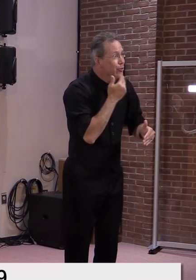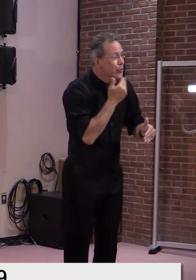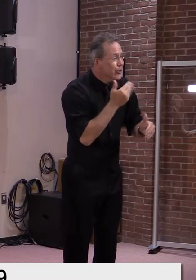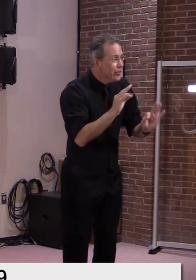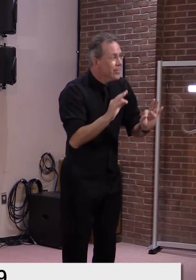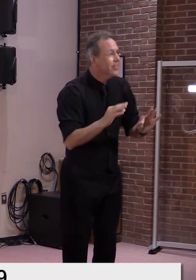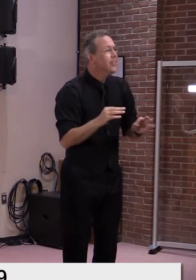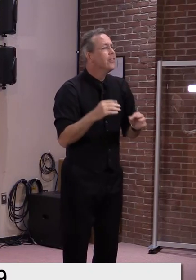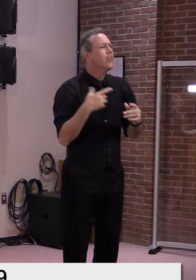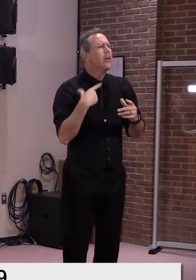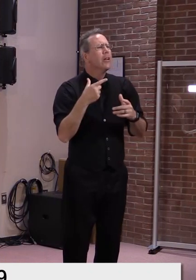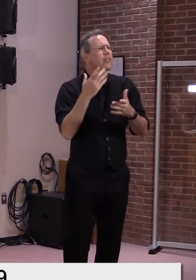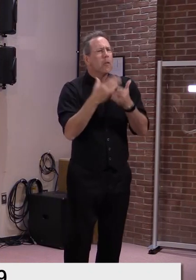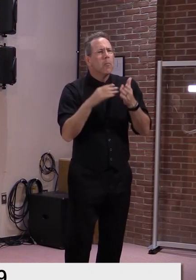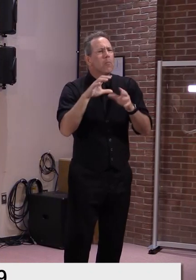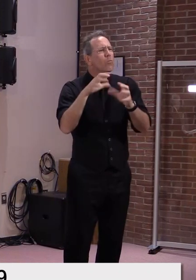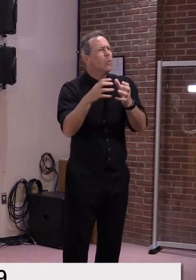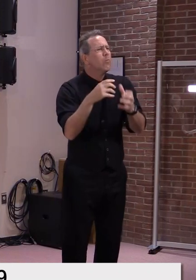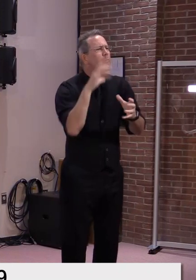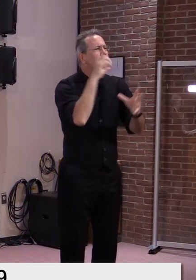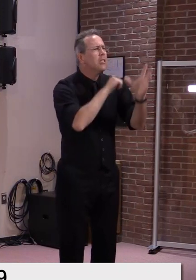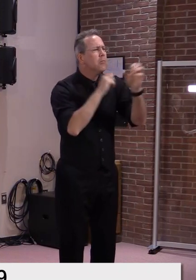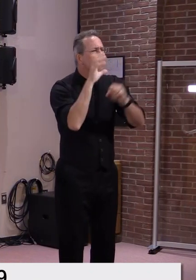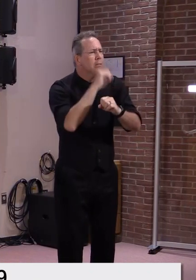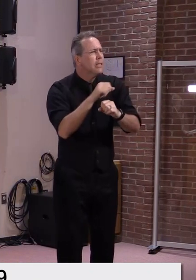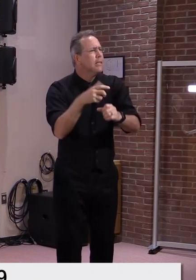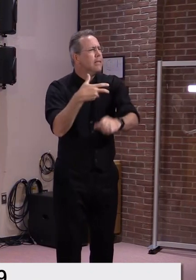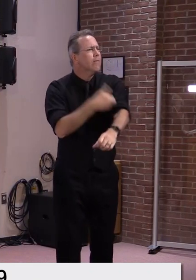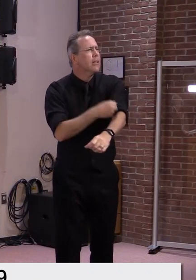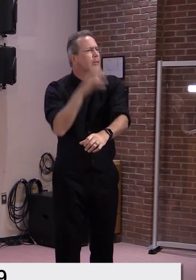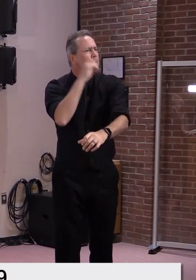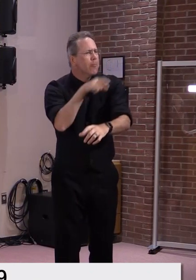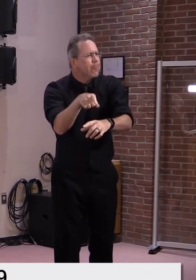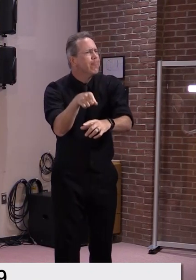been vaccinated. We need